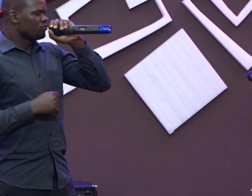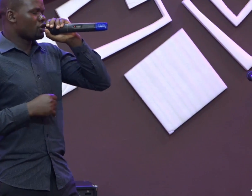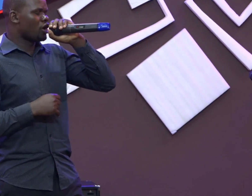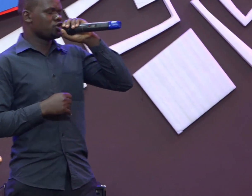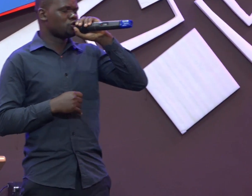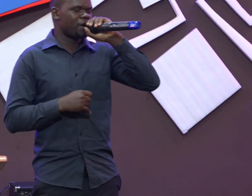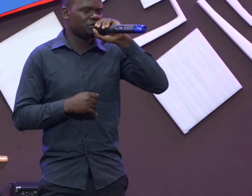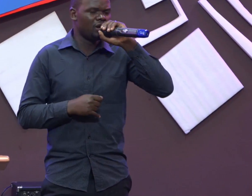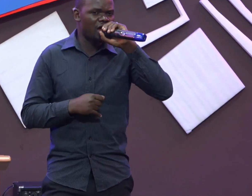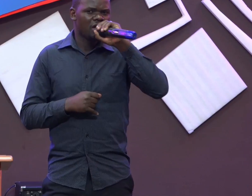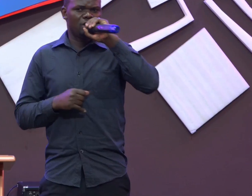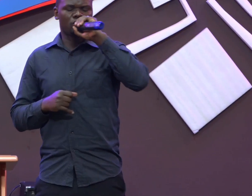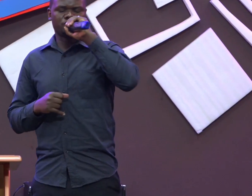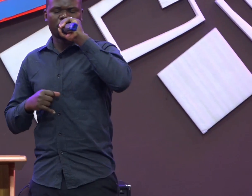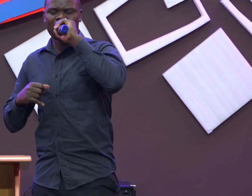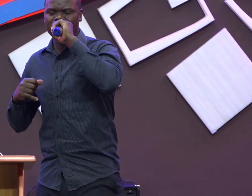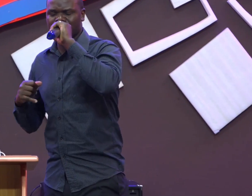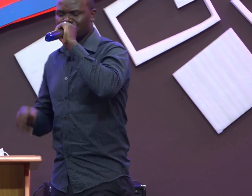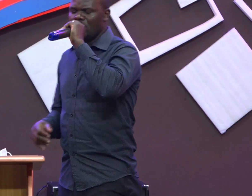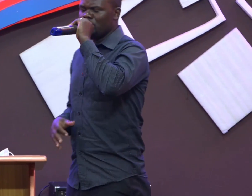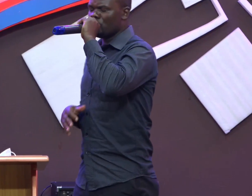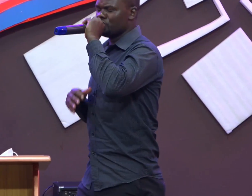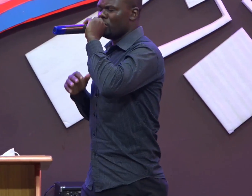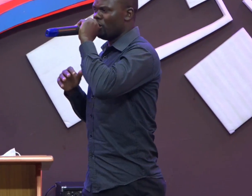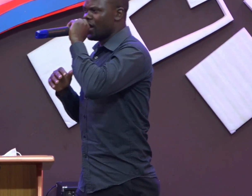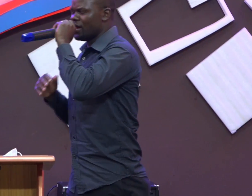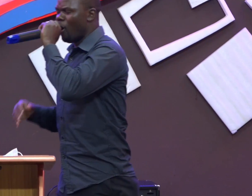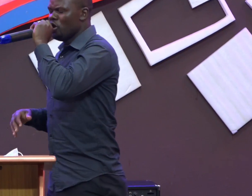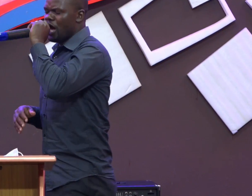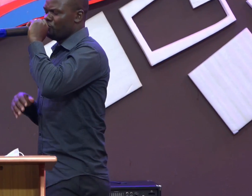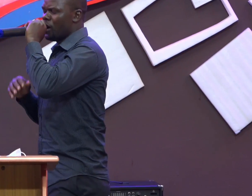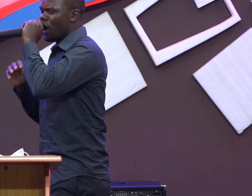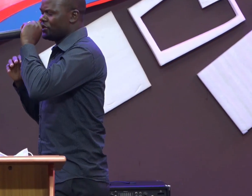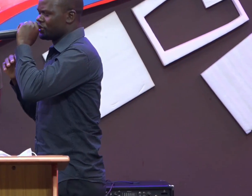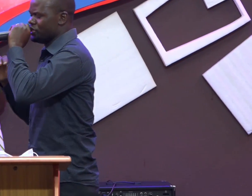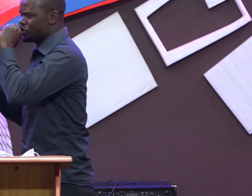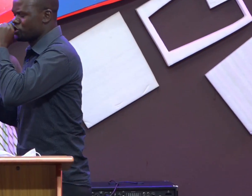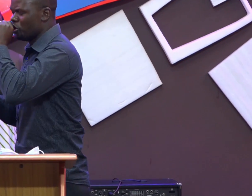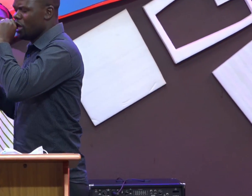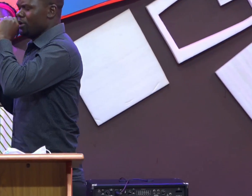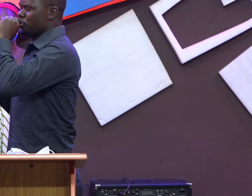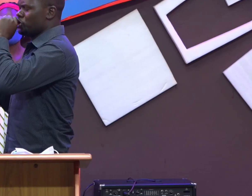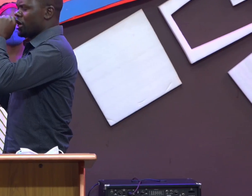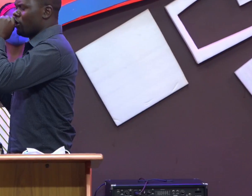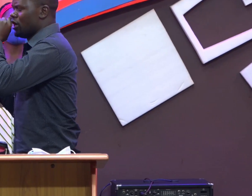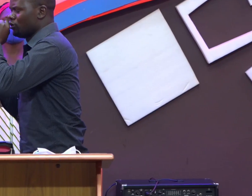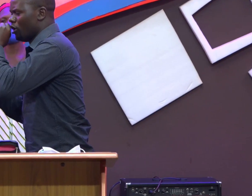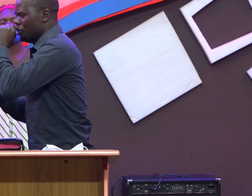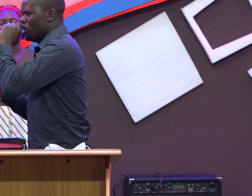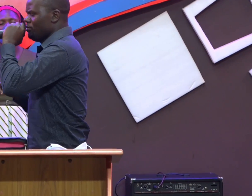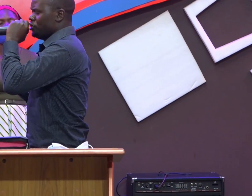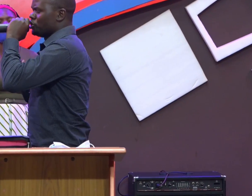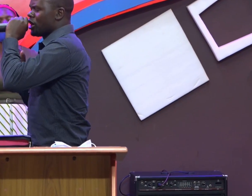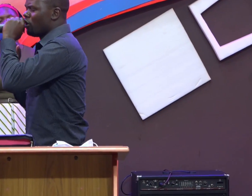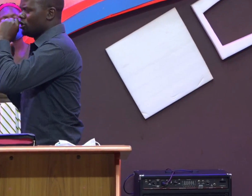mighty. Because you're splendid. Because you're majestic. Because you're honorable. As we are winding this session, may you take all the